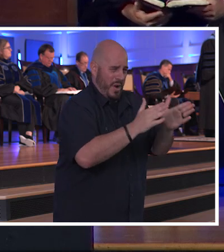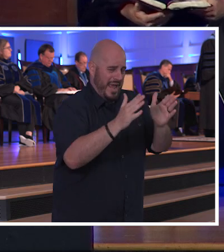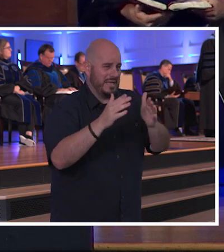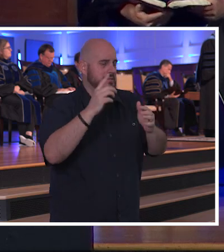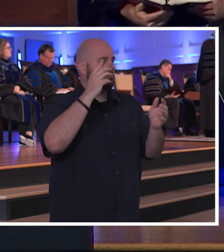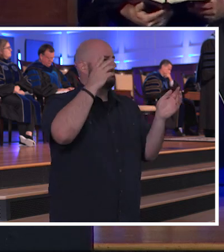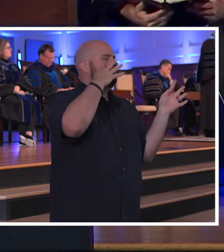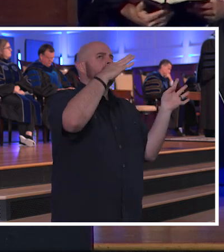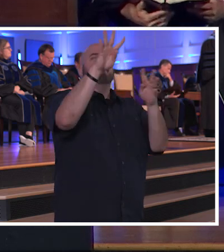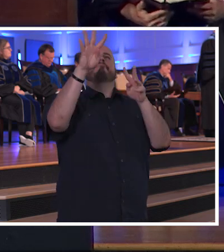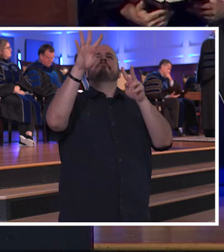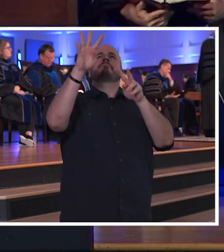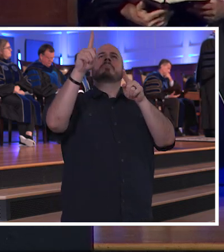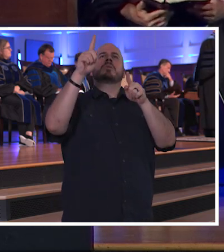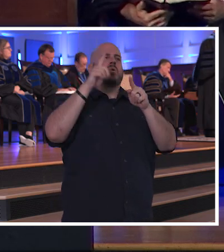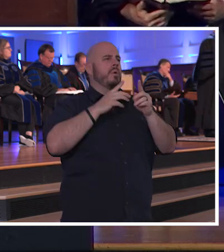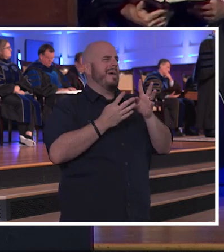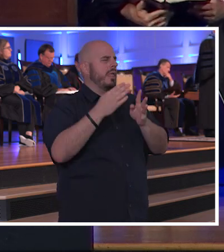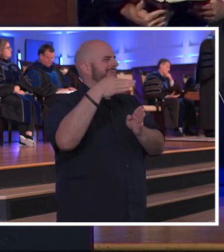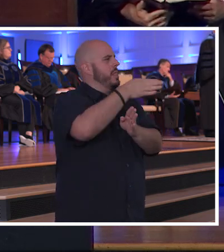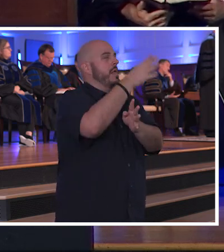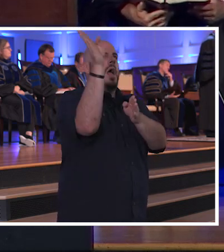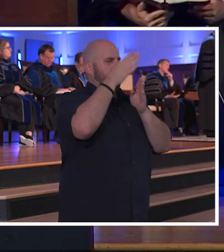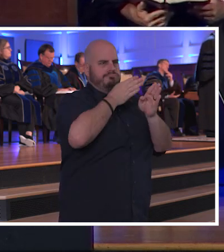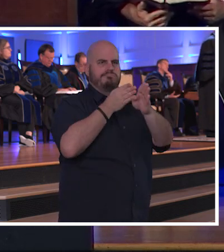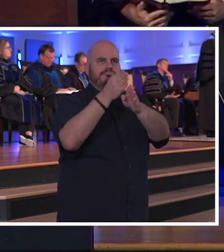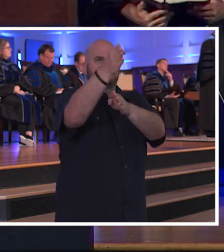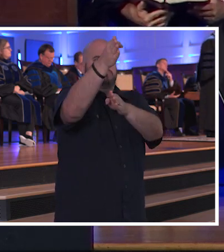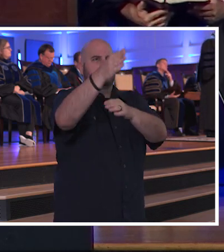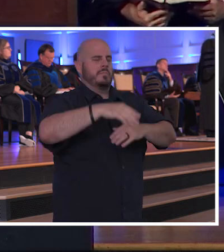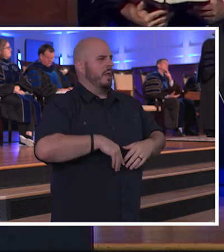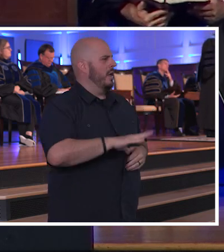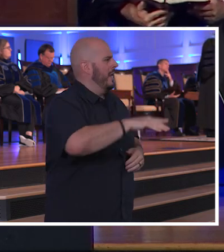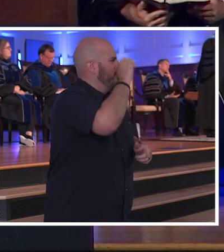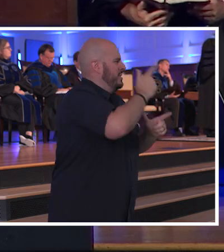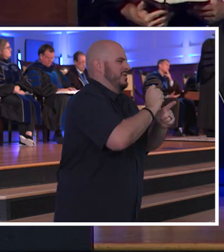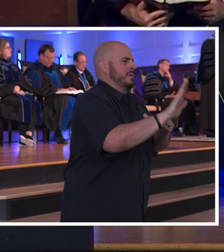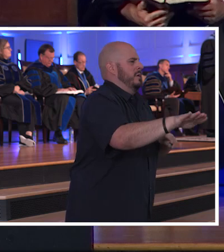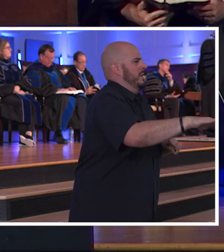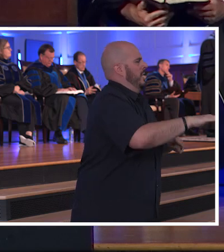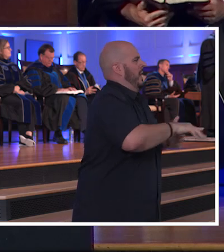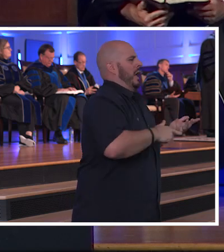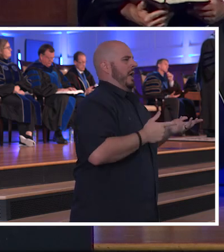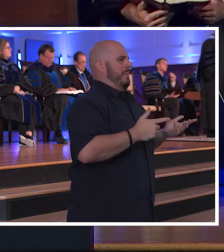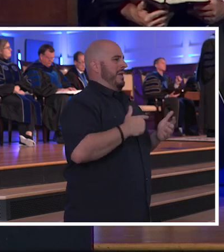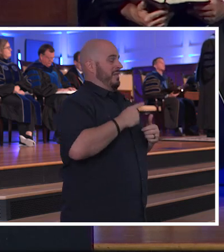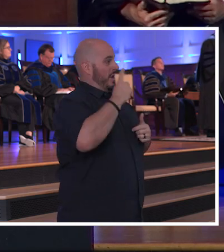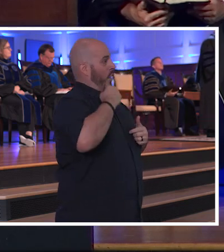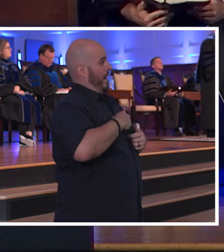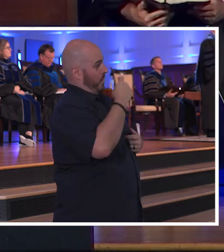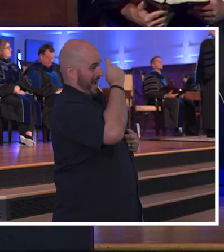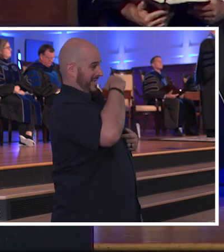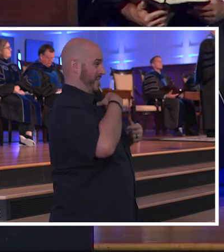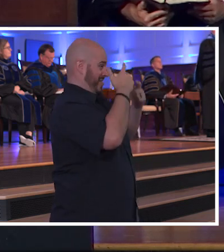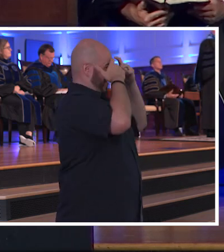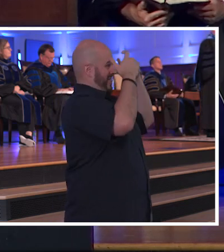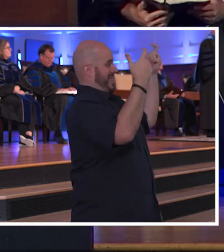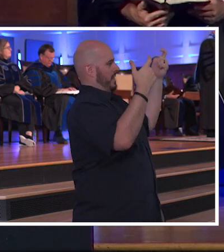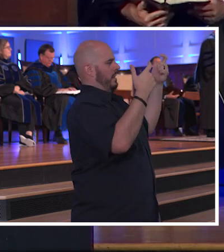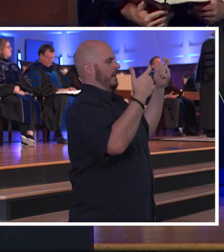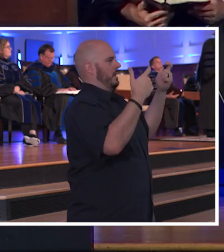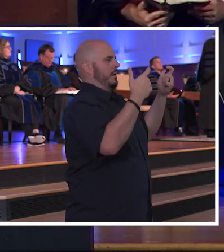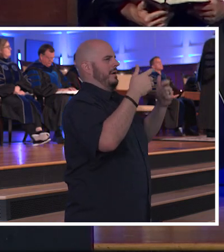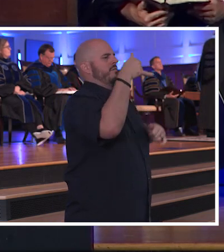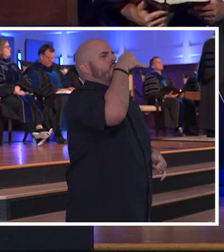straight." Brothers and sisters, being wise in our own eyes, as Jonathan Akin says, is the root of foolishness, going all the